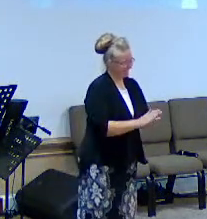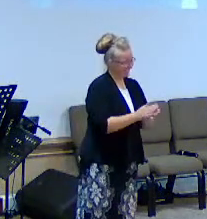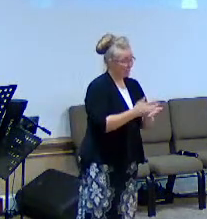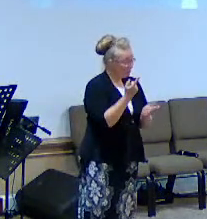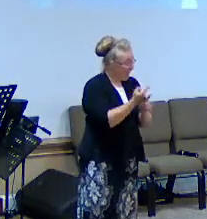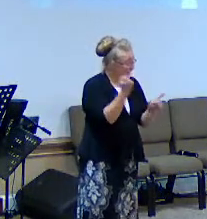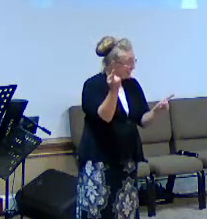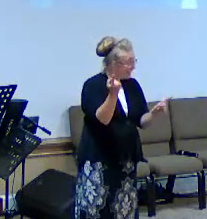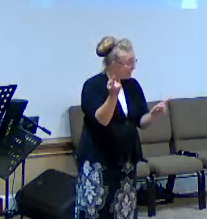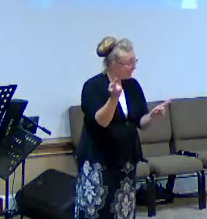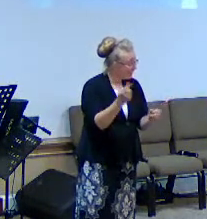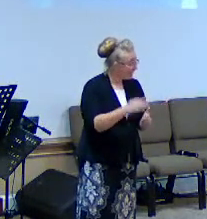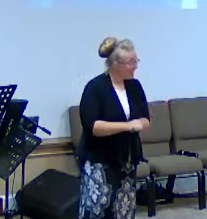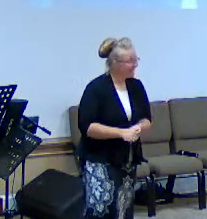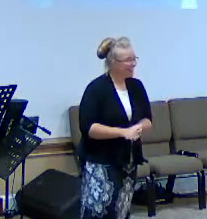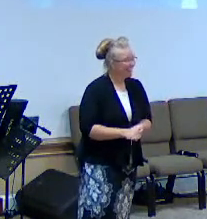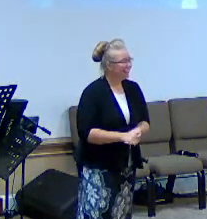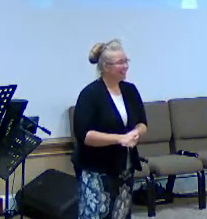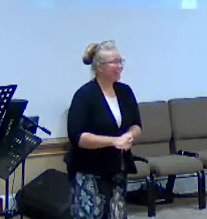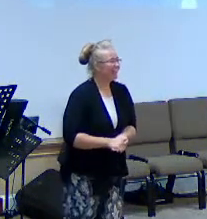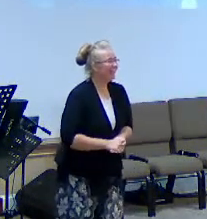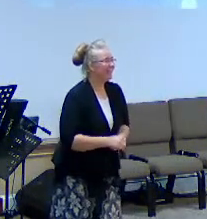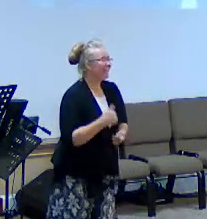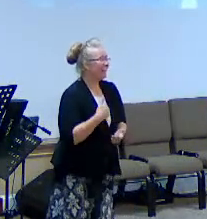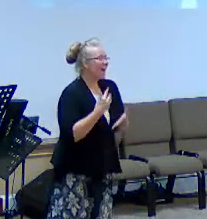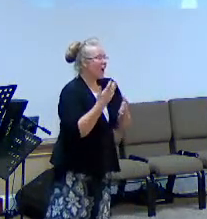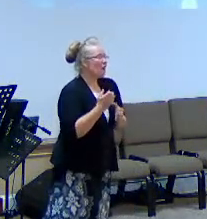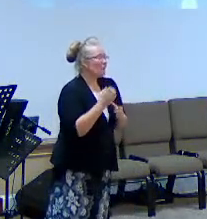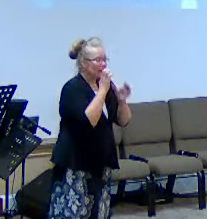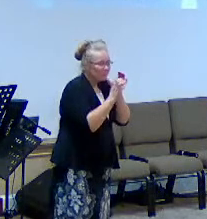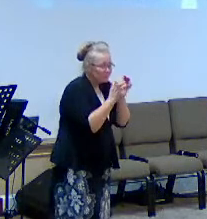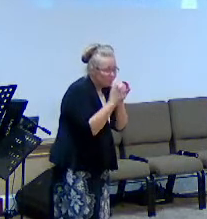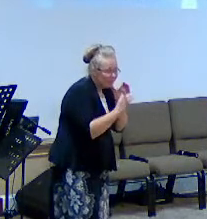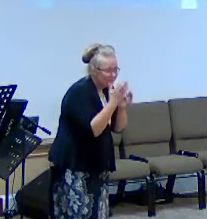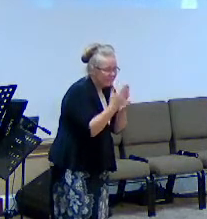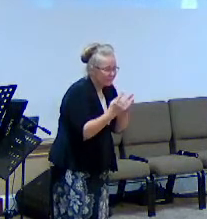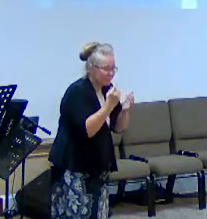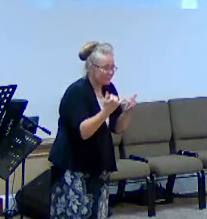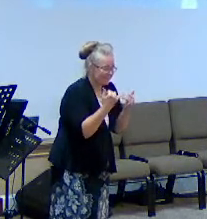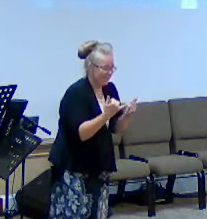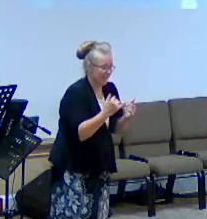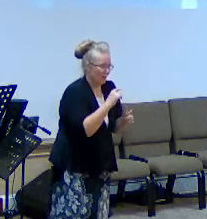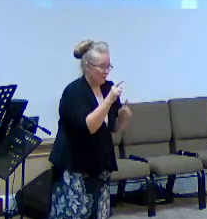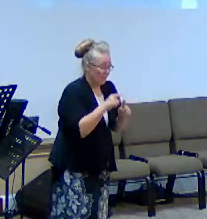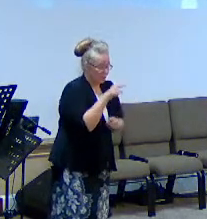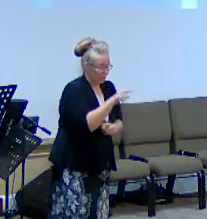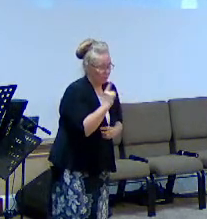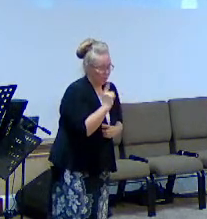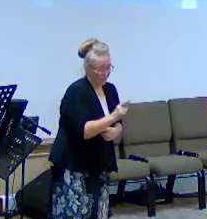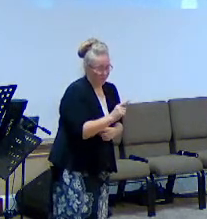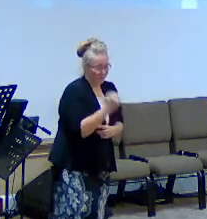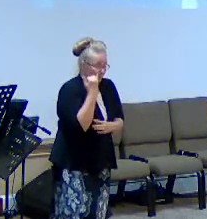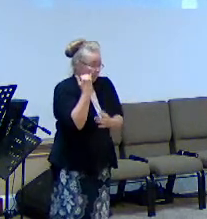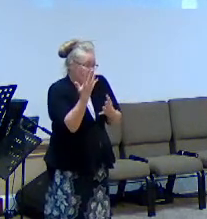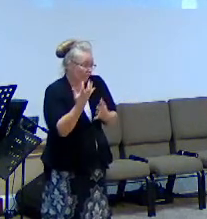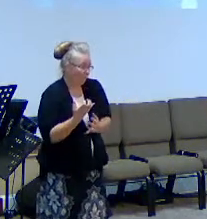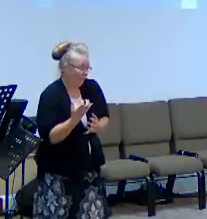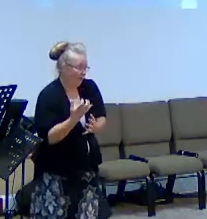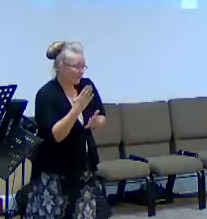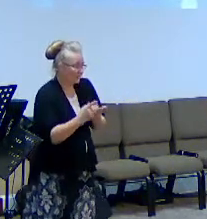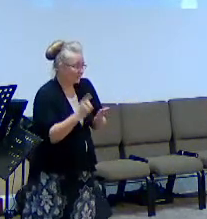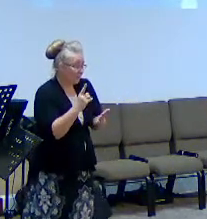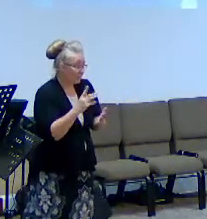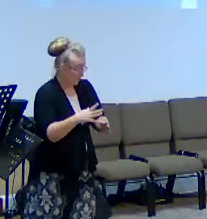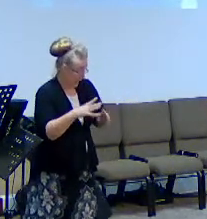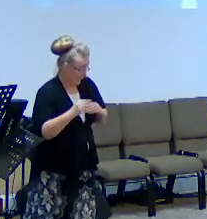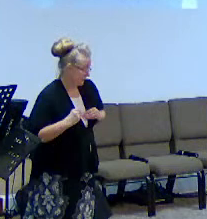Right? Amen. And I just want to communicate to somebody today. Whenever you are, if you want someone to